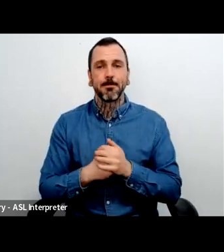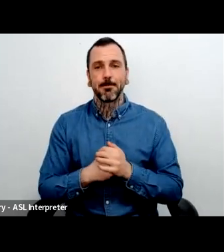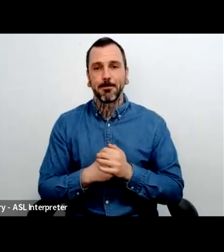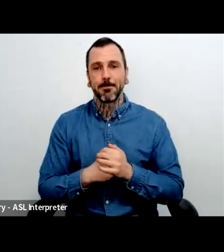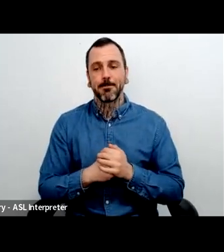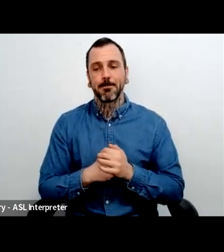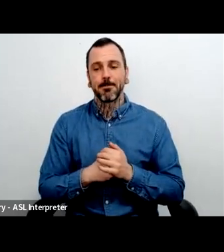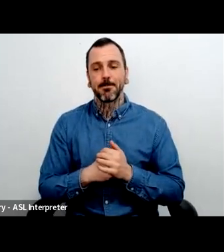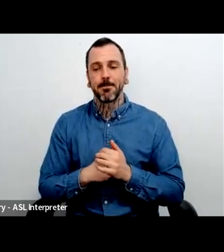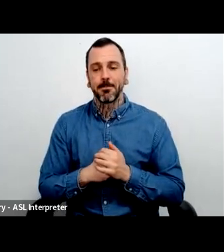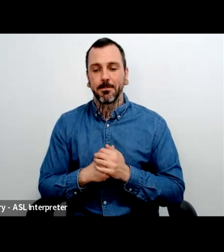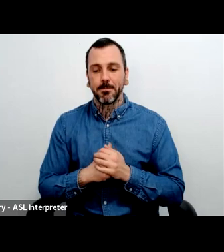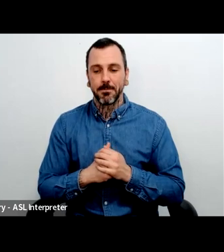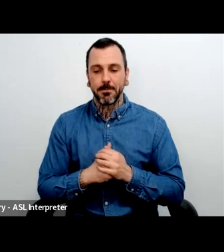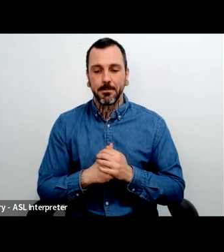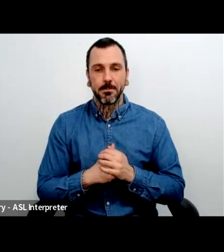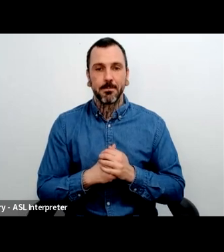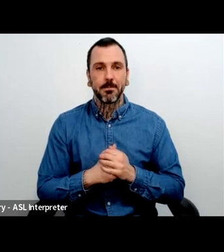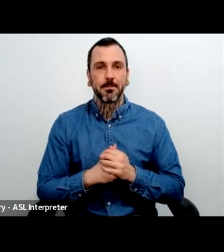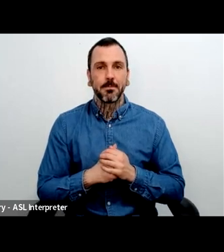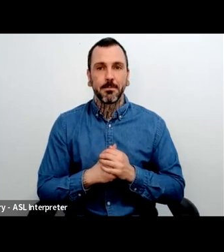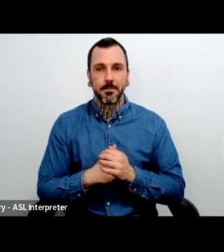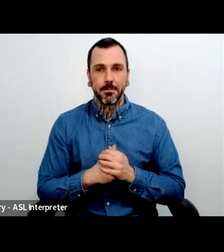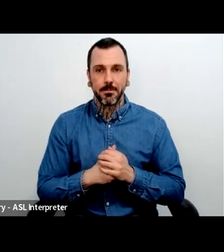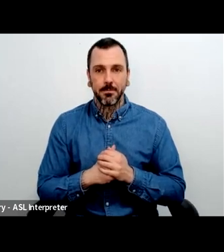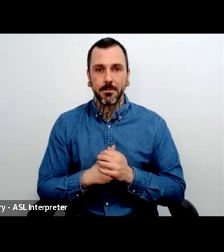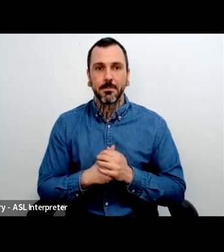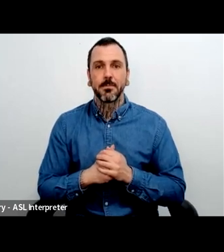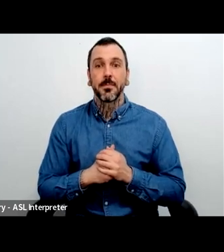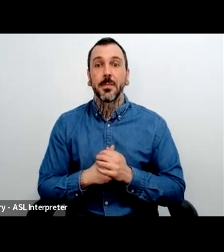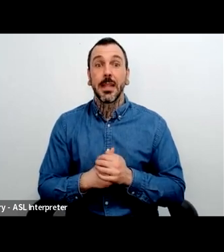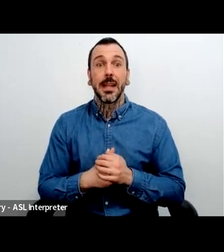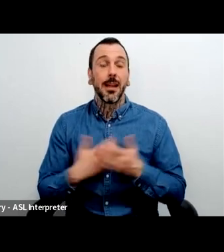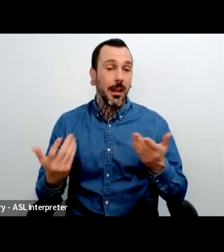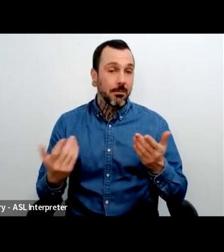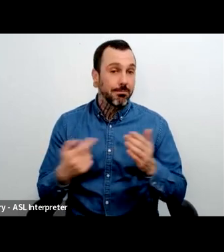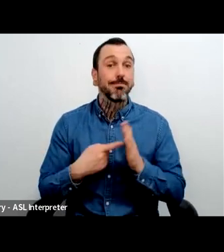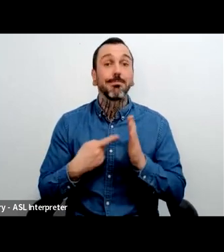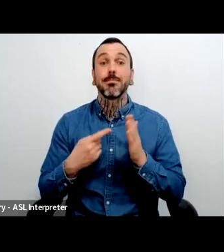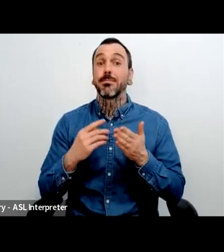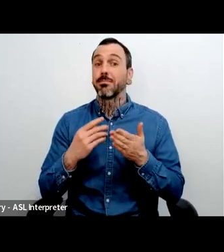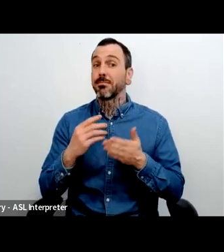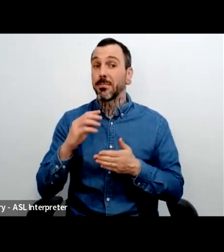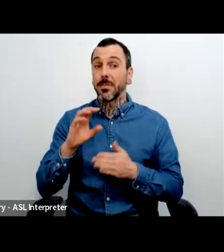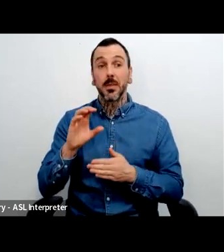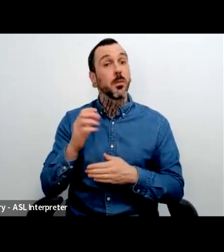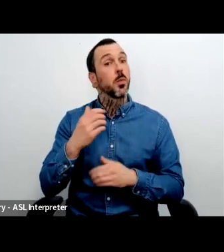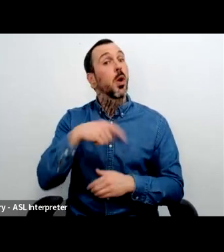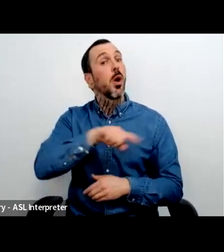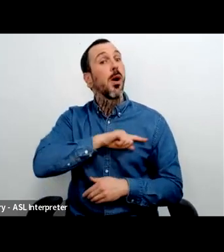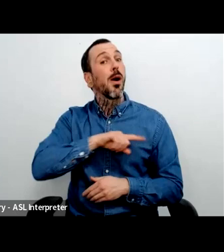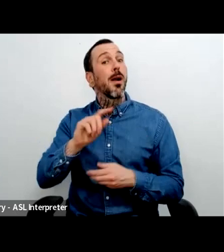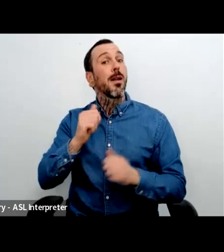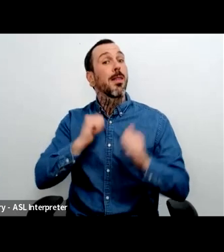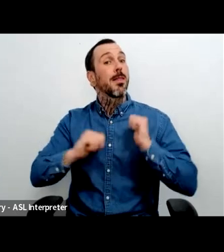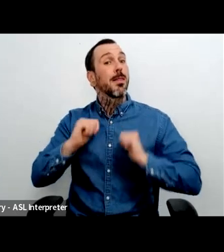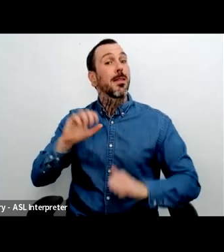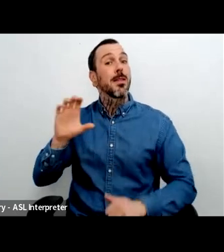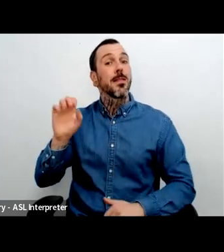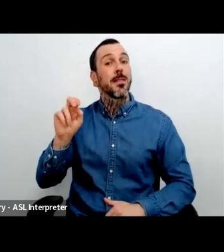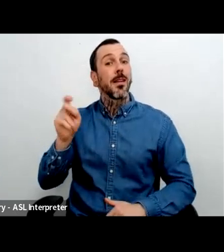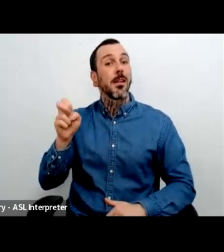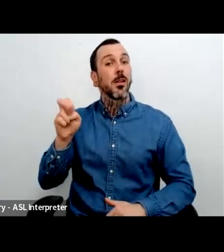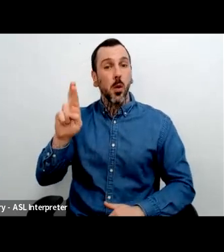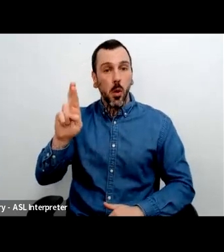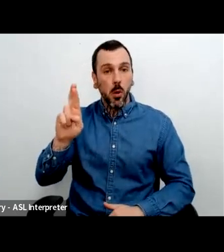certainly theaters in a city like Centaur Theater. I can't limit my idea